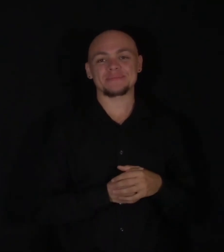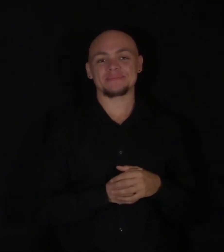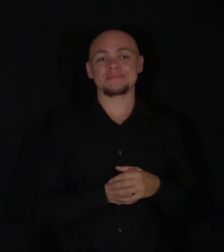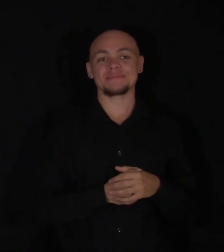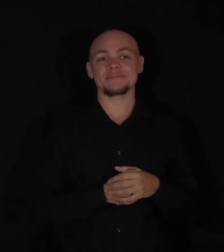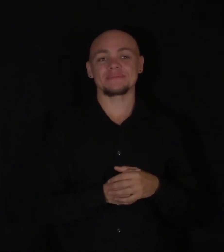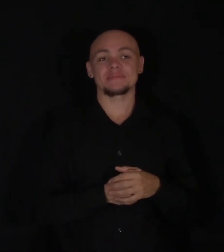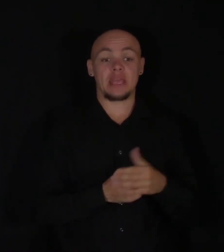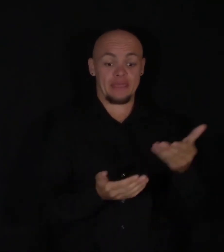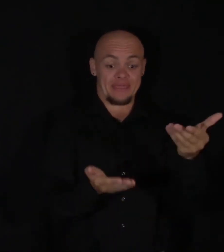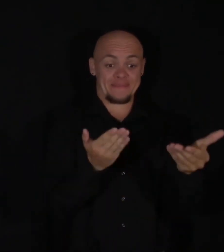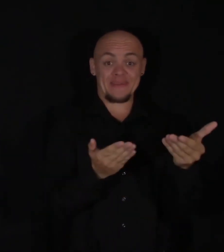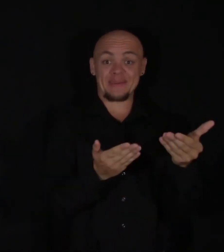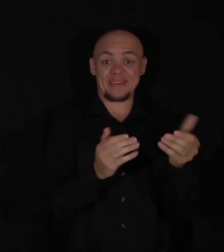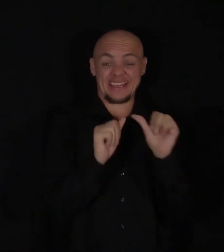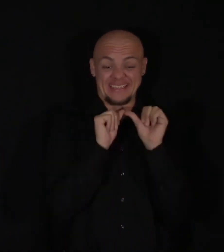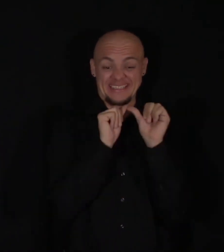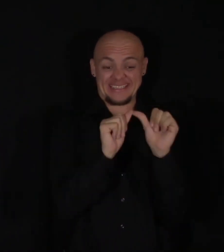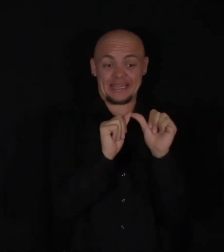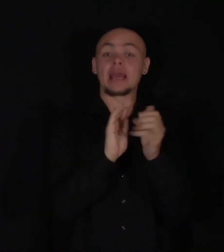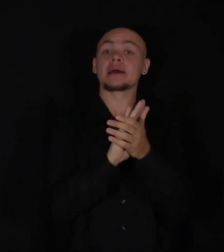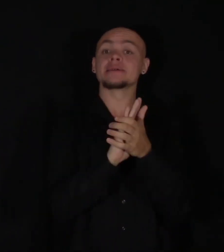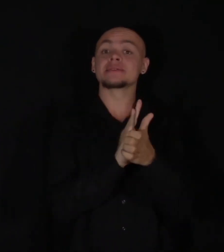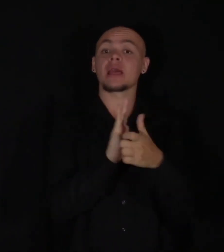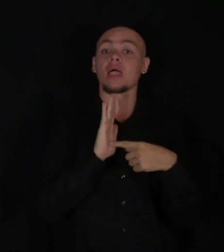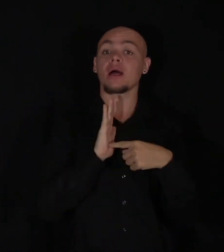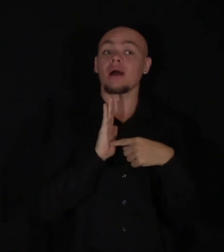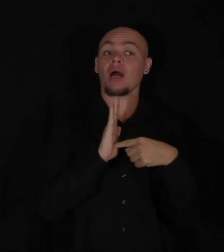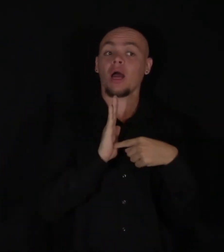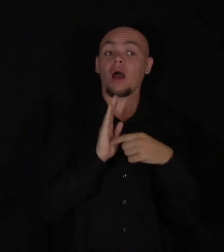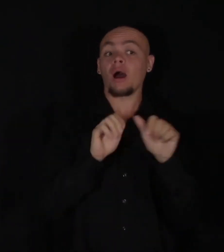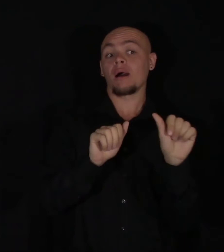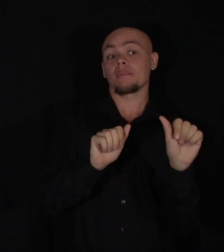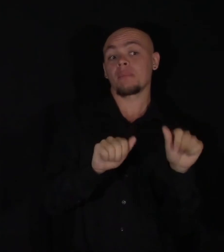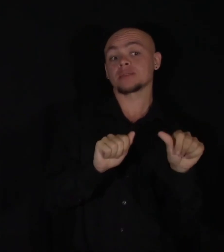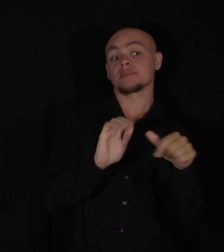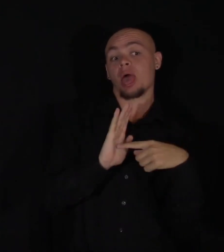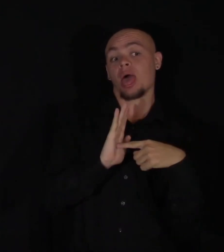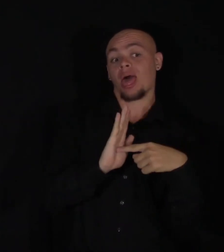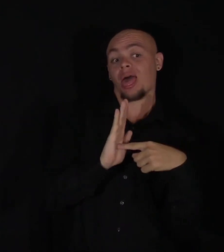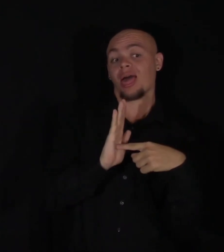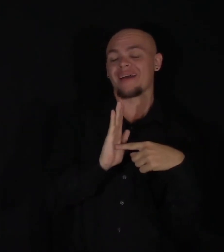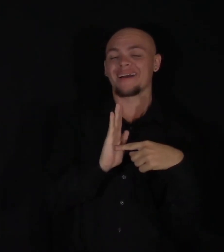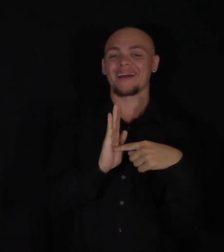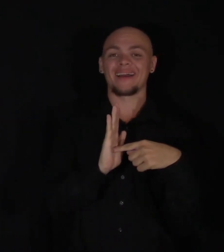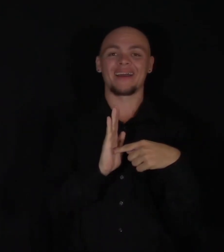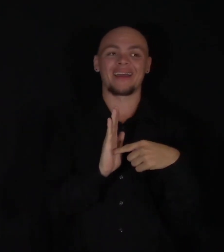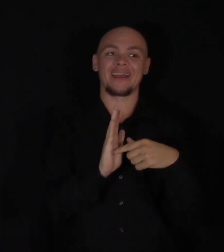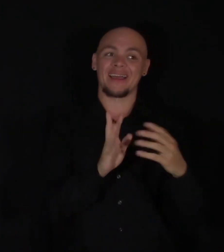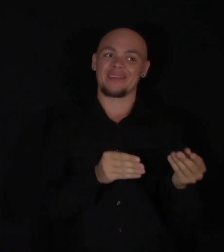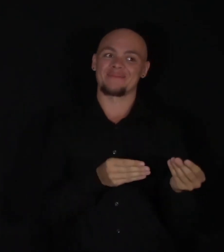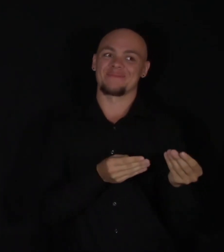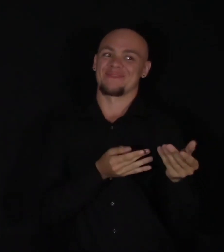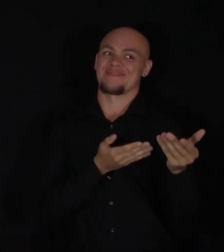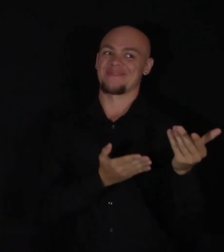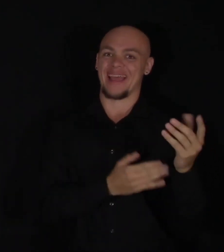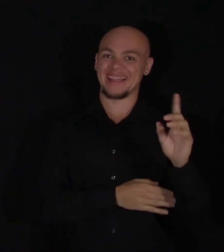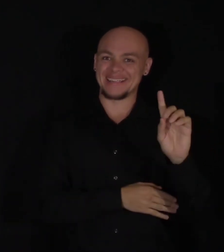Keeping the maybe alive is a skill of presenting potential possibilities and then fueling them with desire.